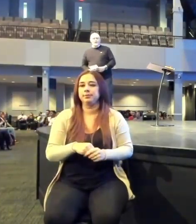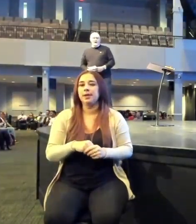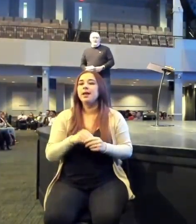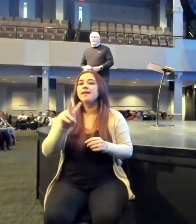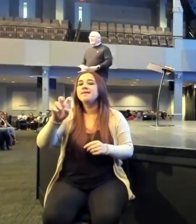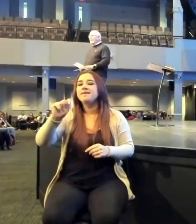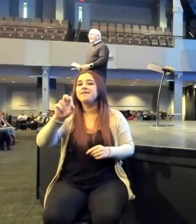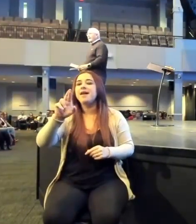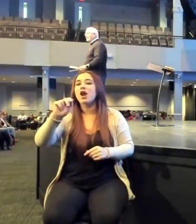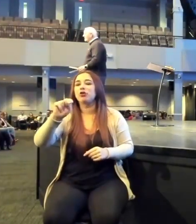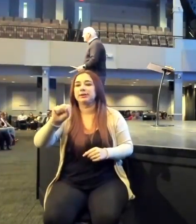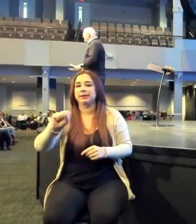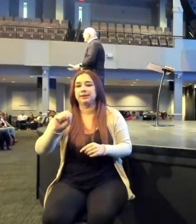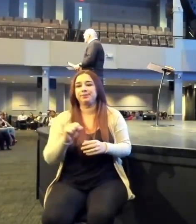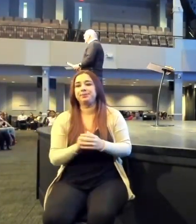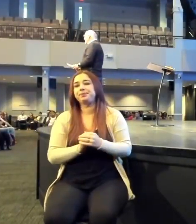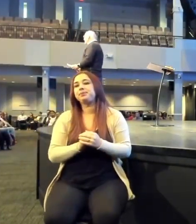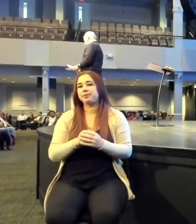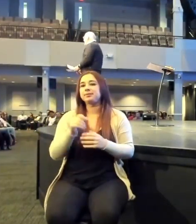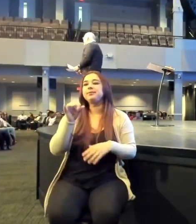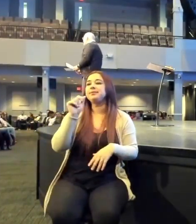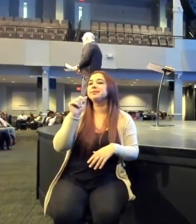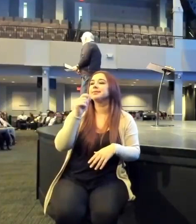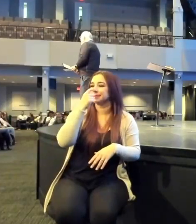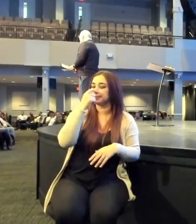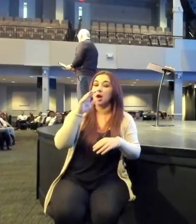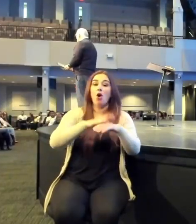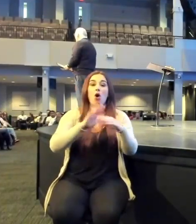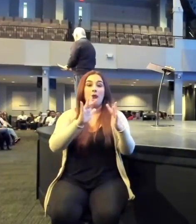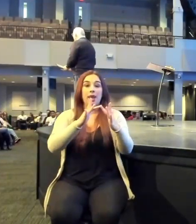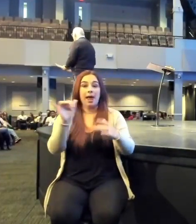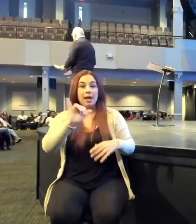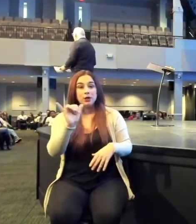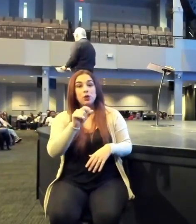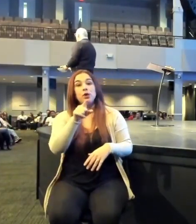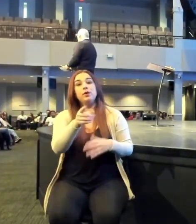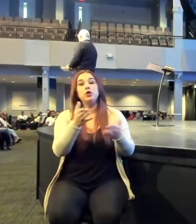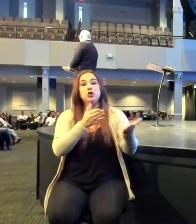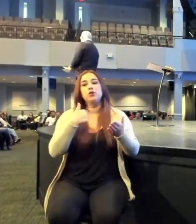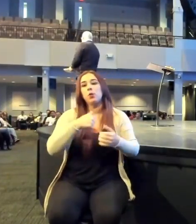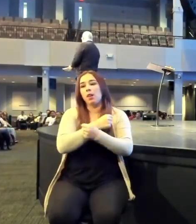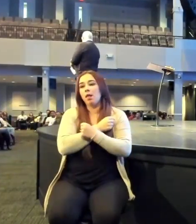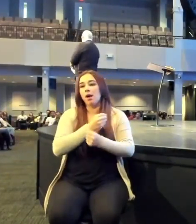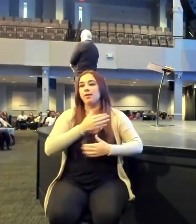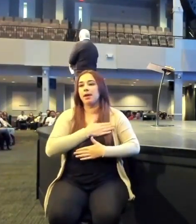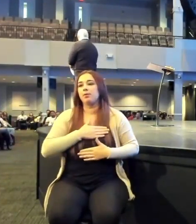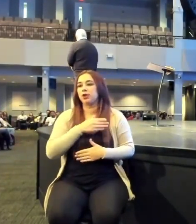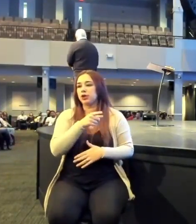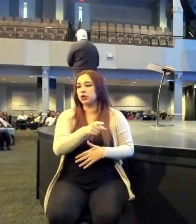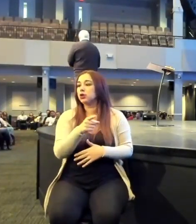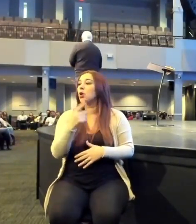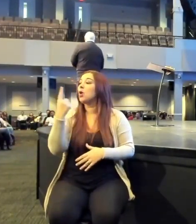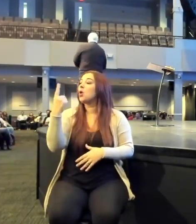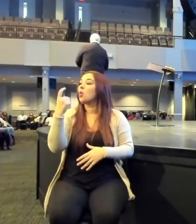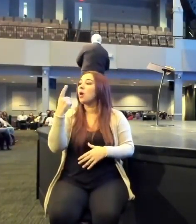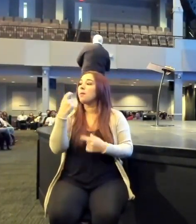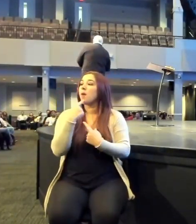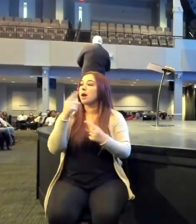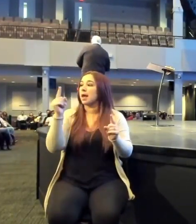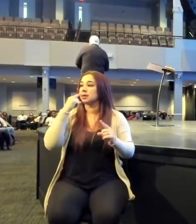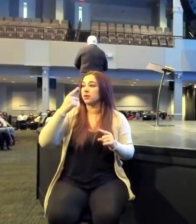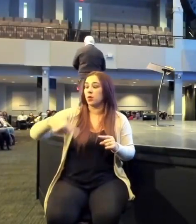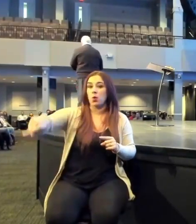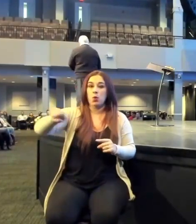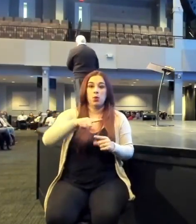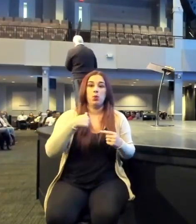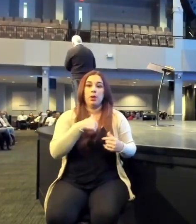putting your life on the line, your service for us. We do love and appreciate you. One announcement that I do have for you today. We are